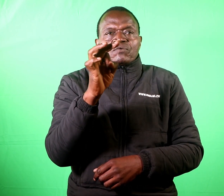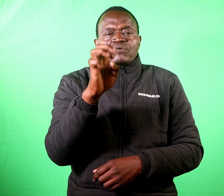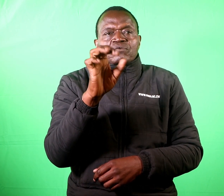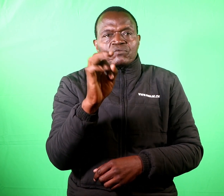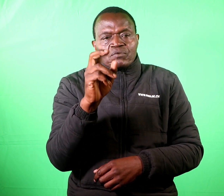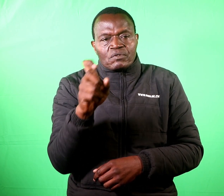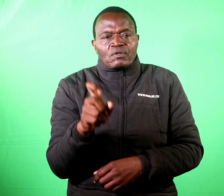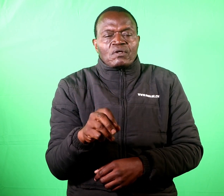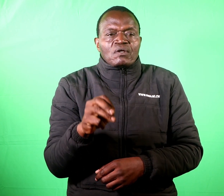Manicaland